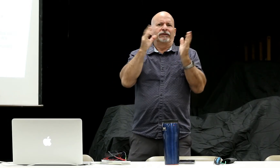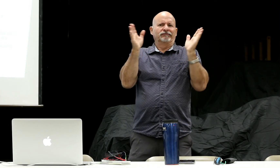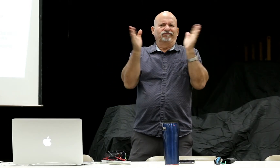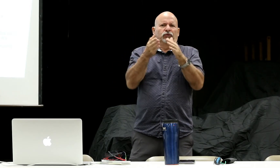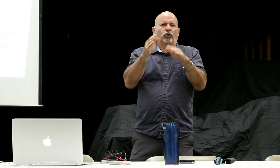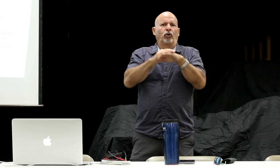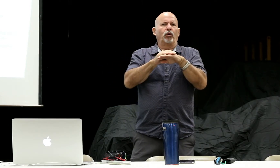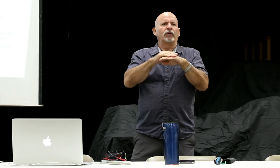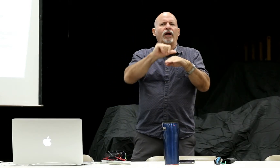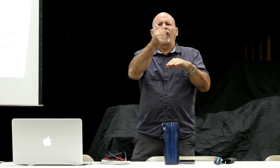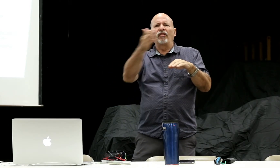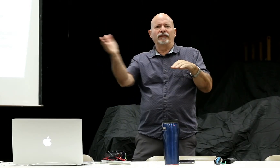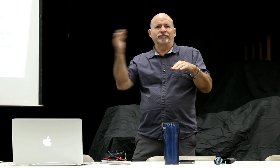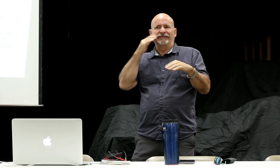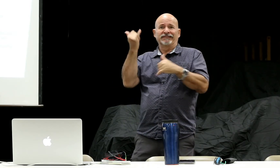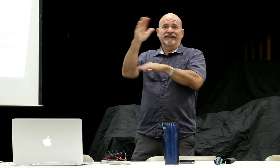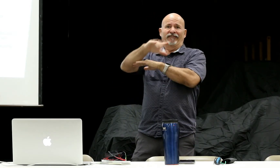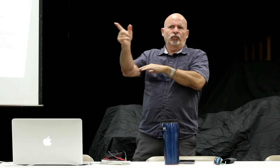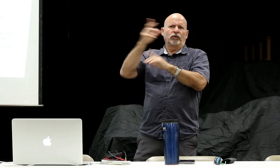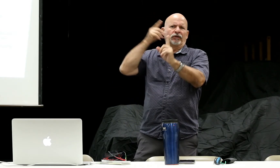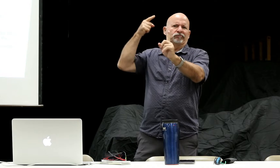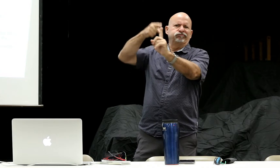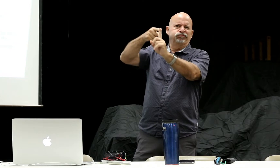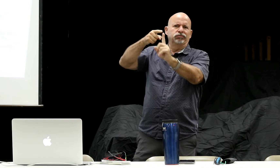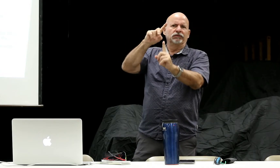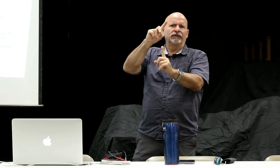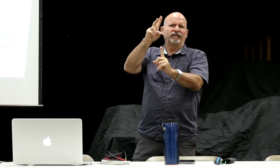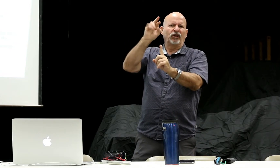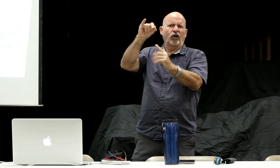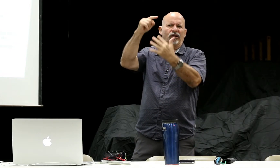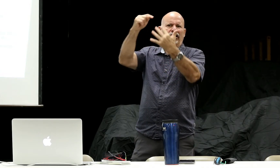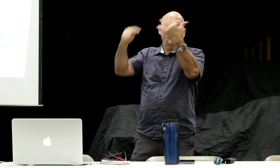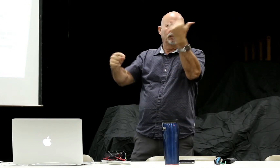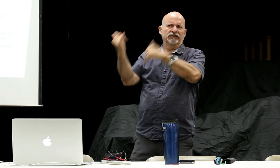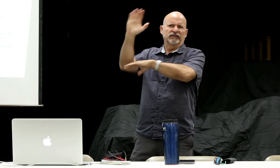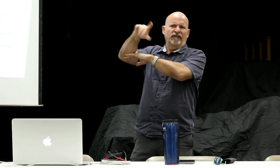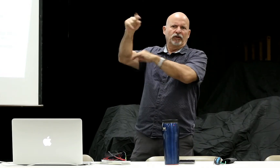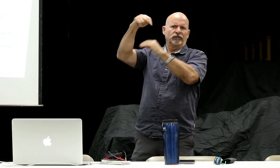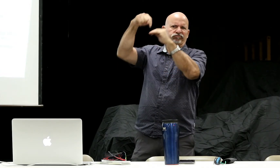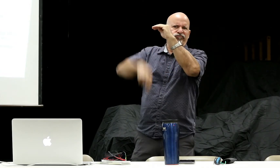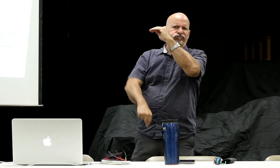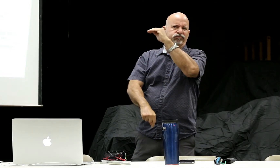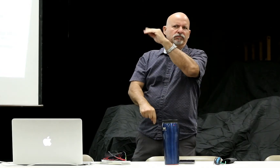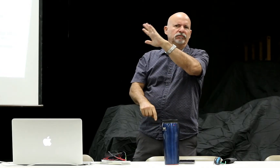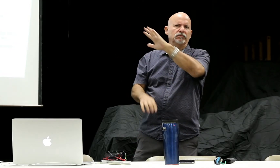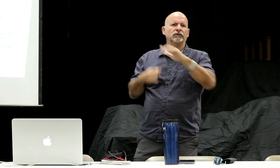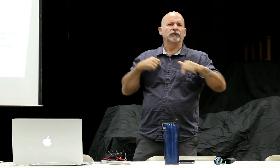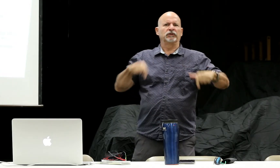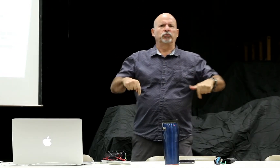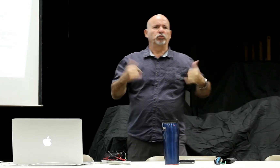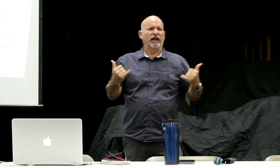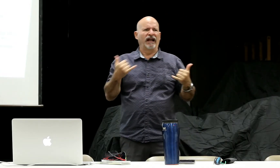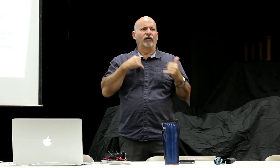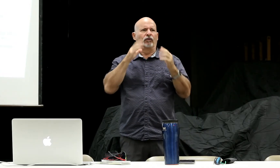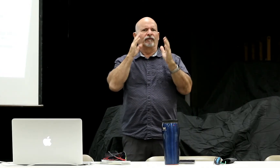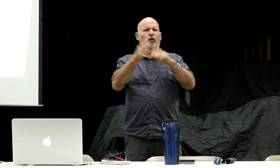them to understand what the process is. So I had to be in a position to educate them on the rights, because I mean,